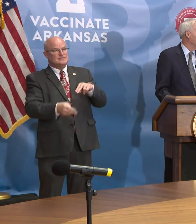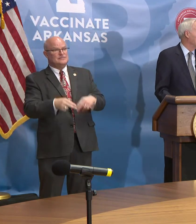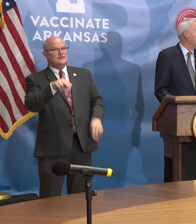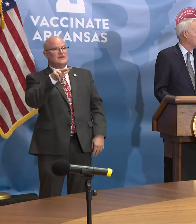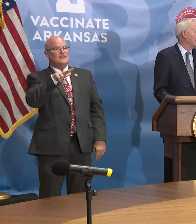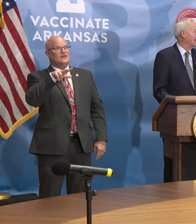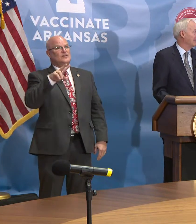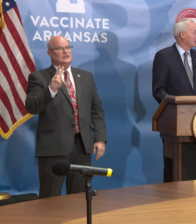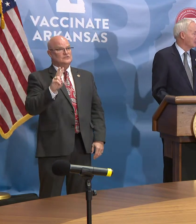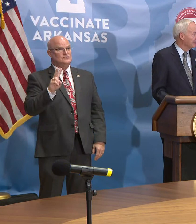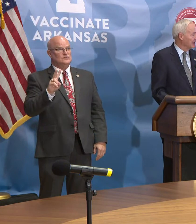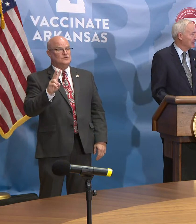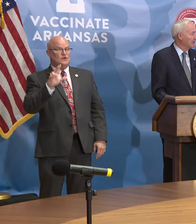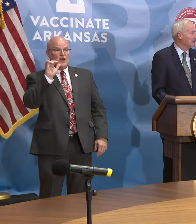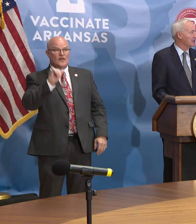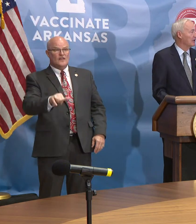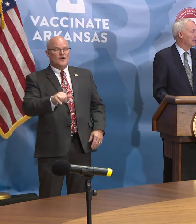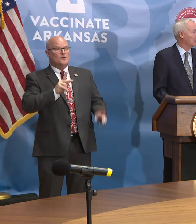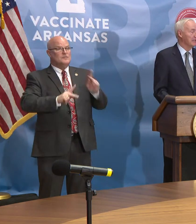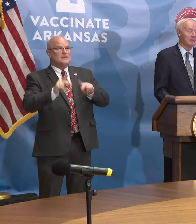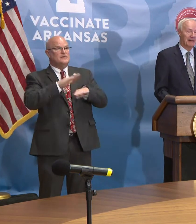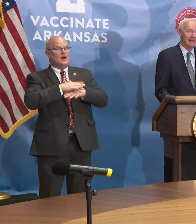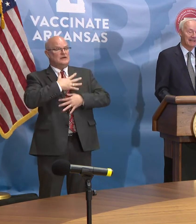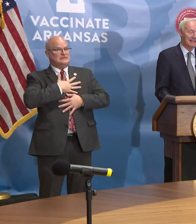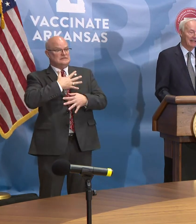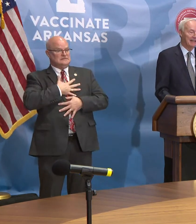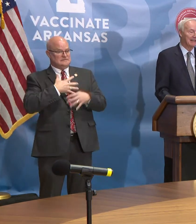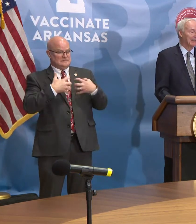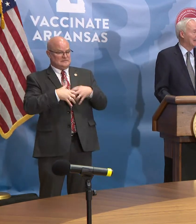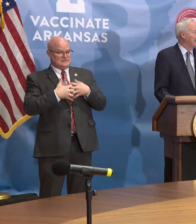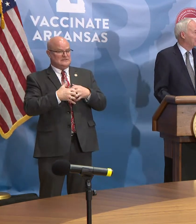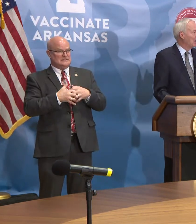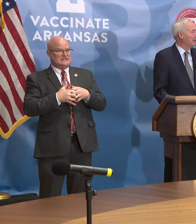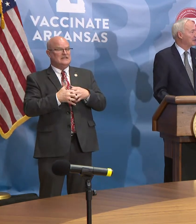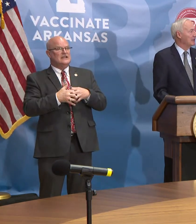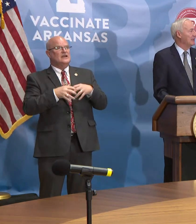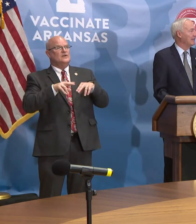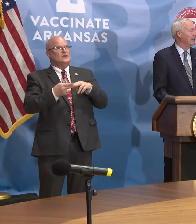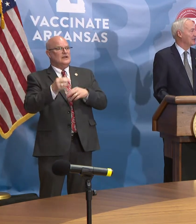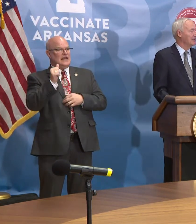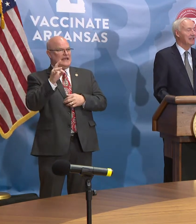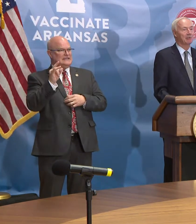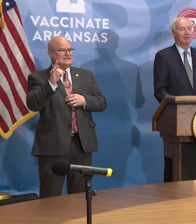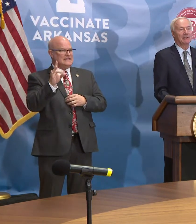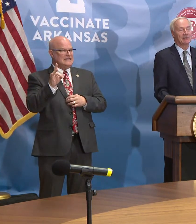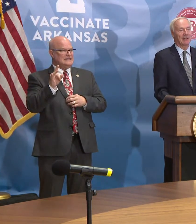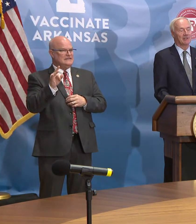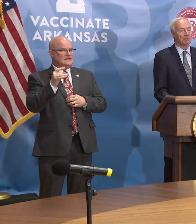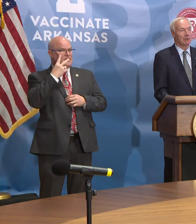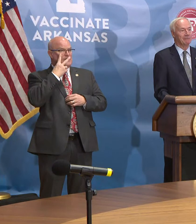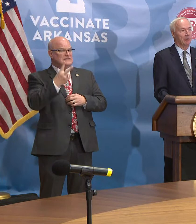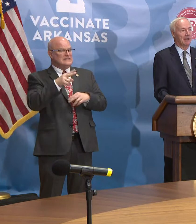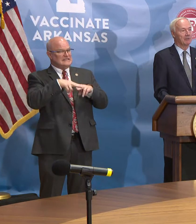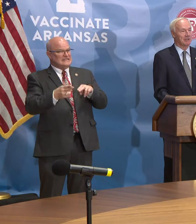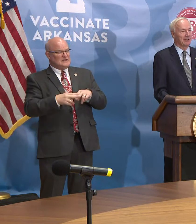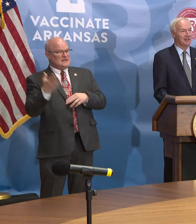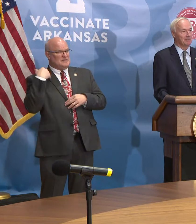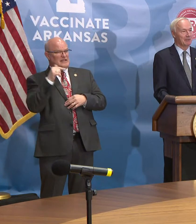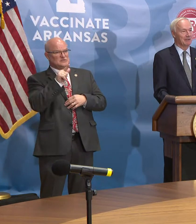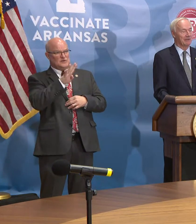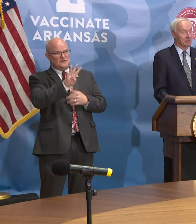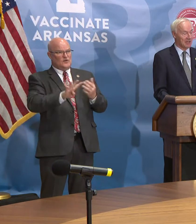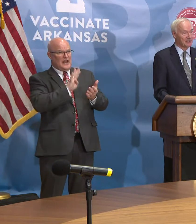32. Those in ventilators are increased by 18. And while we see this decrease in the last 24 hours